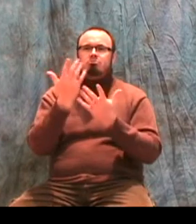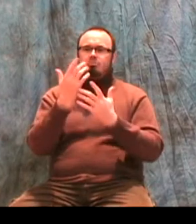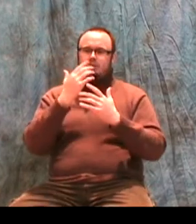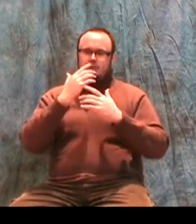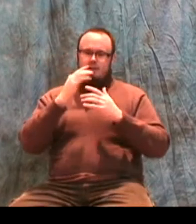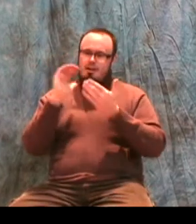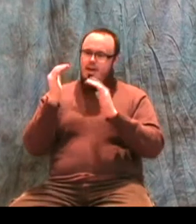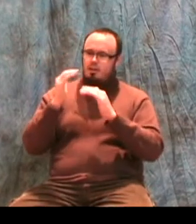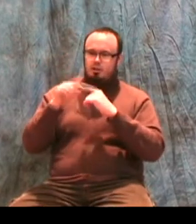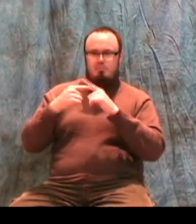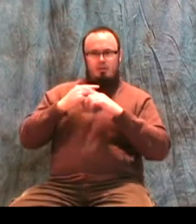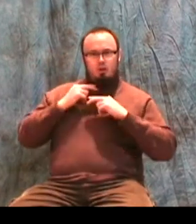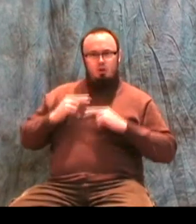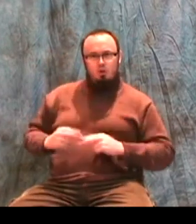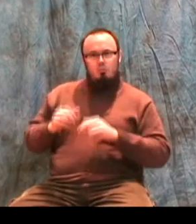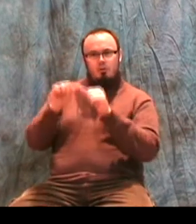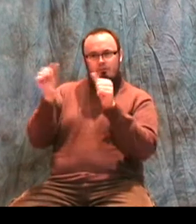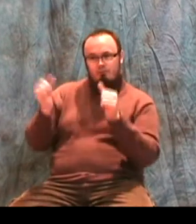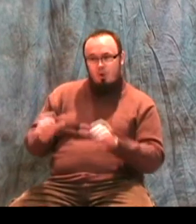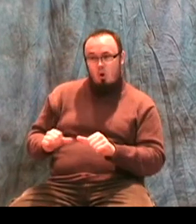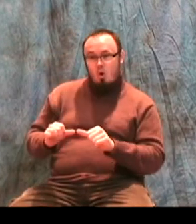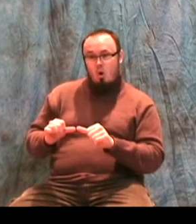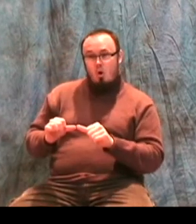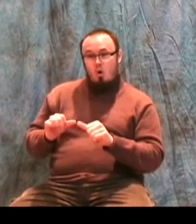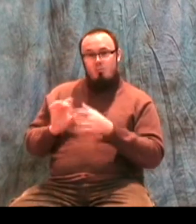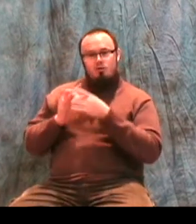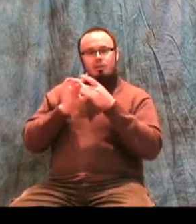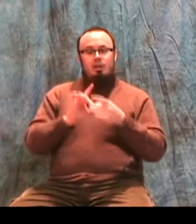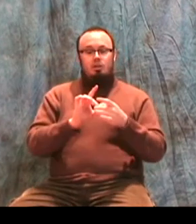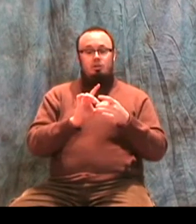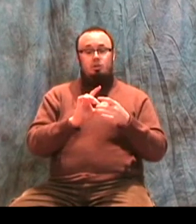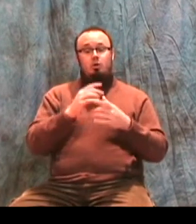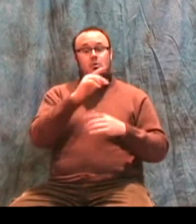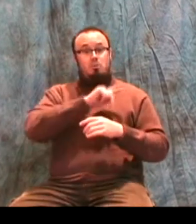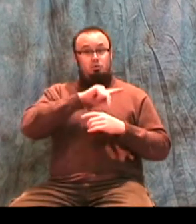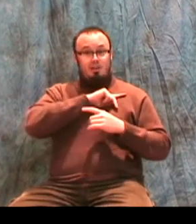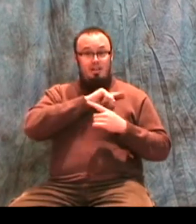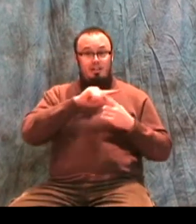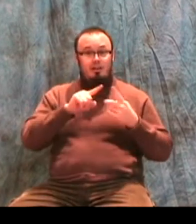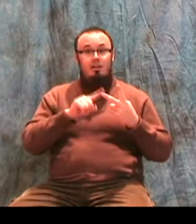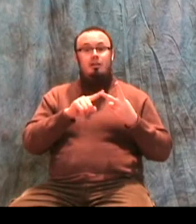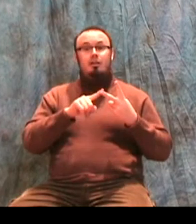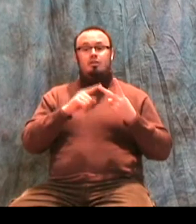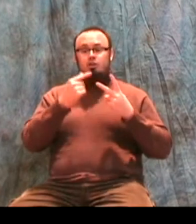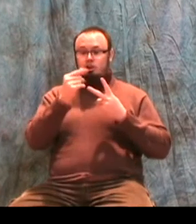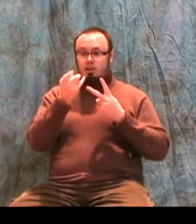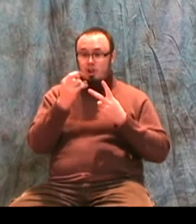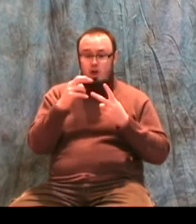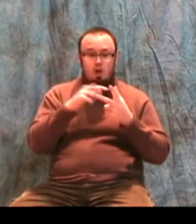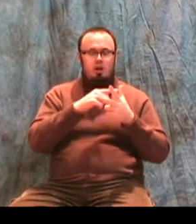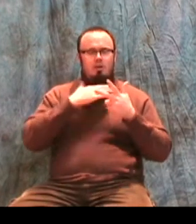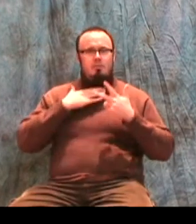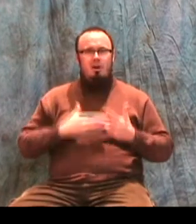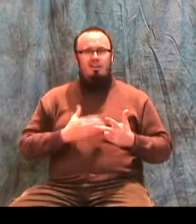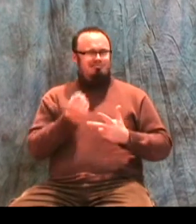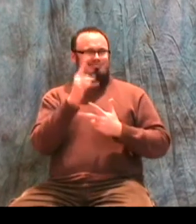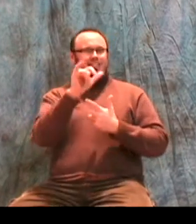traits, gender, and the body. The references are metaphor, yet they do represent man's connection to the spiritual